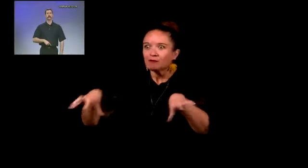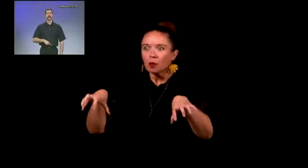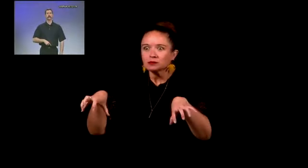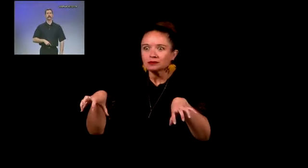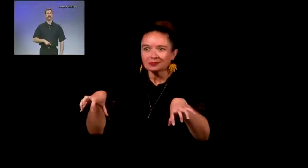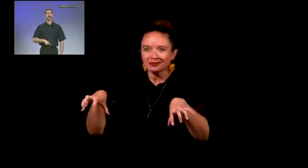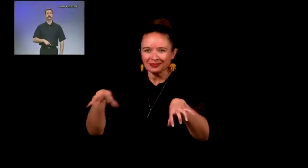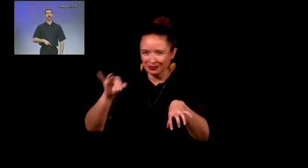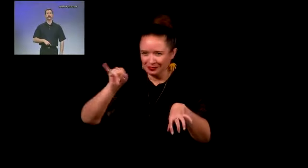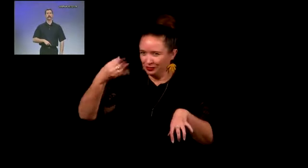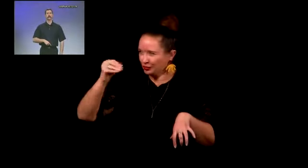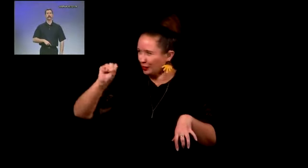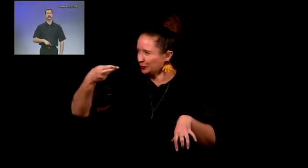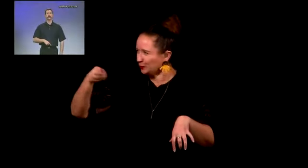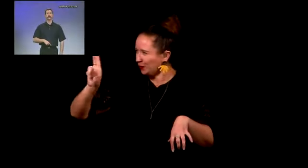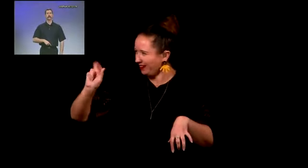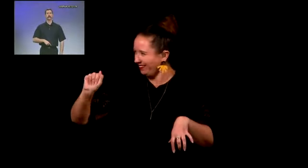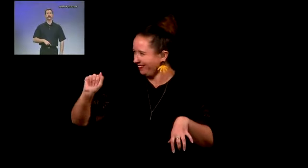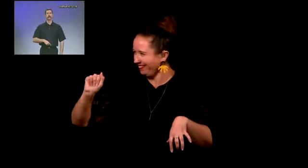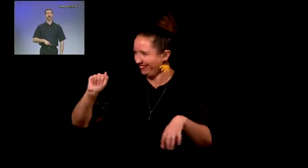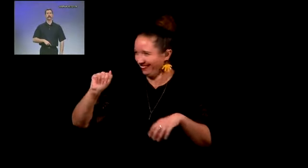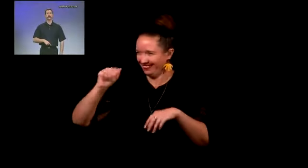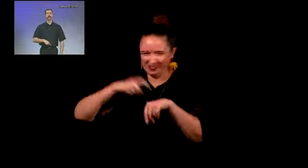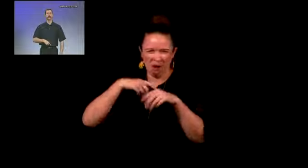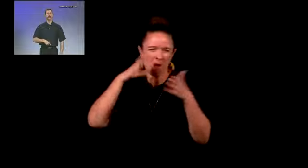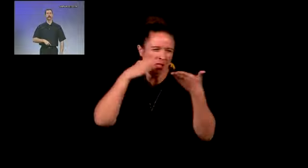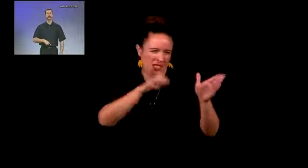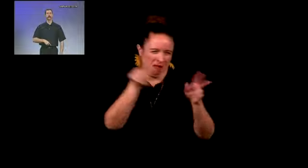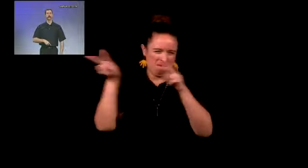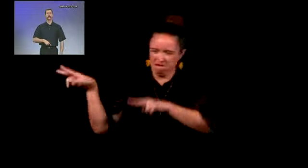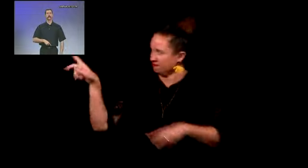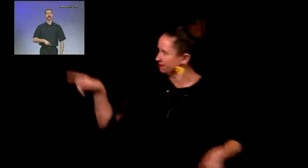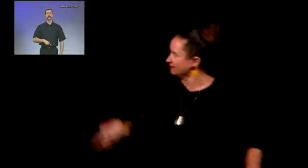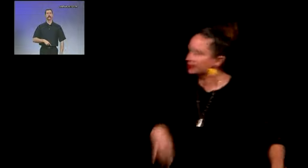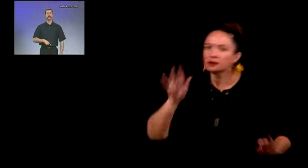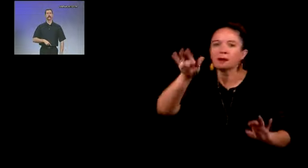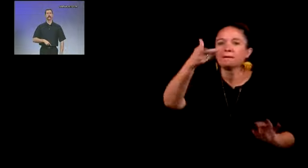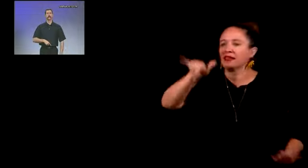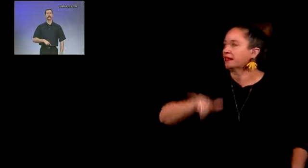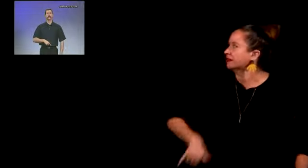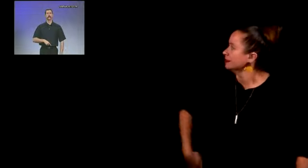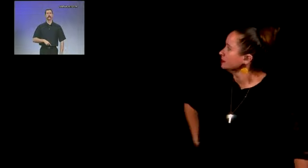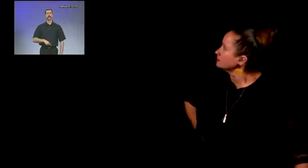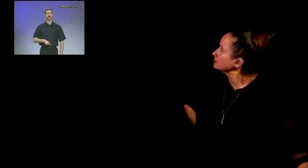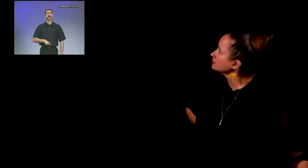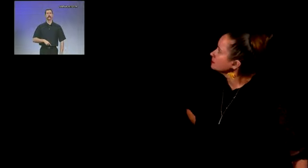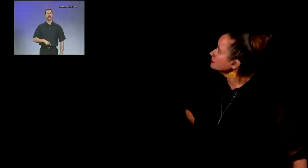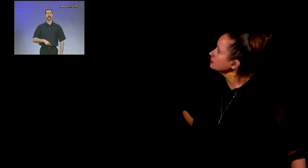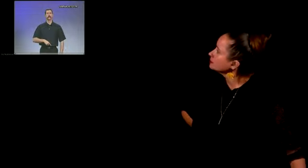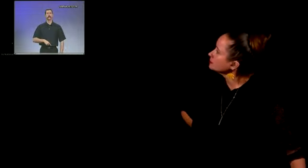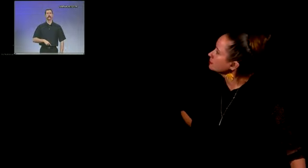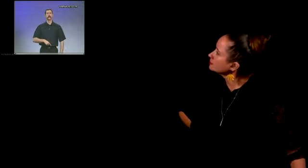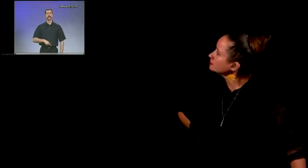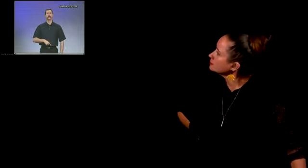One time in the Bible, everything was kind of more frozen. Joshua 10, verse